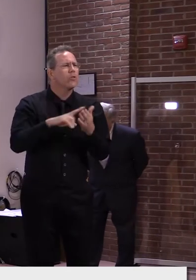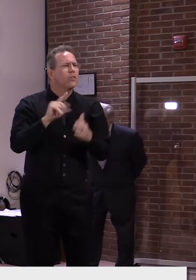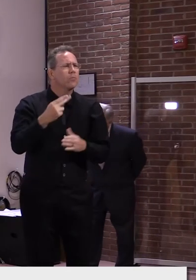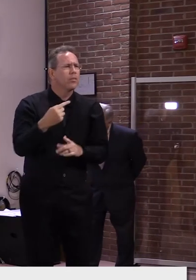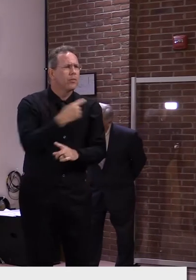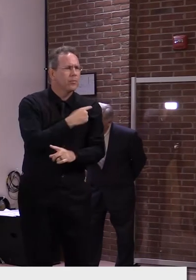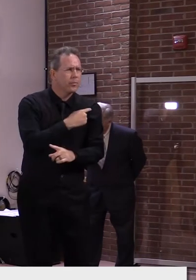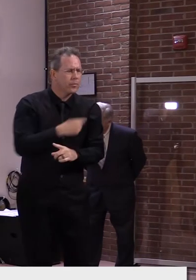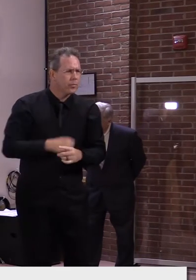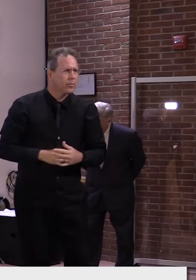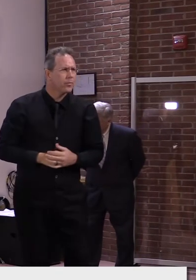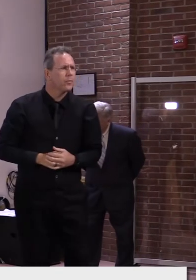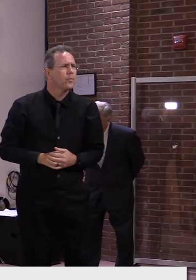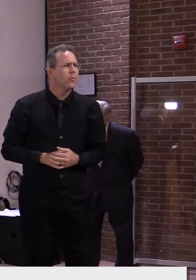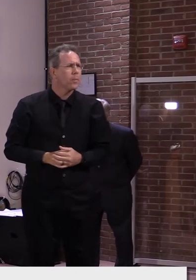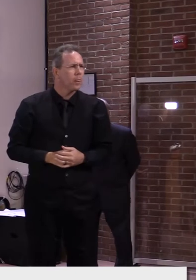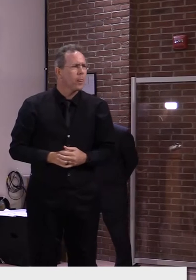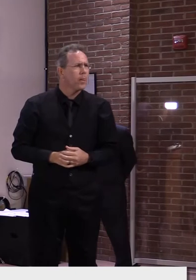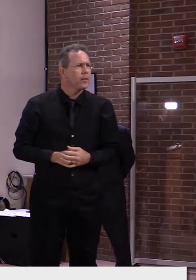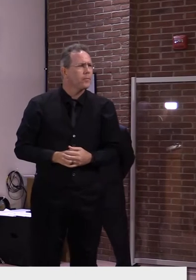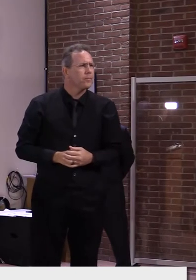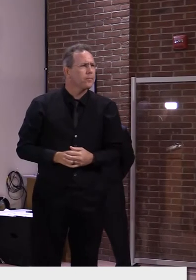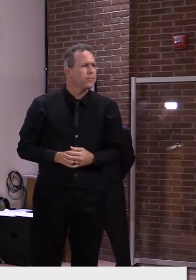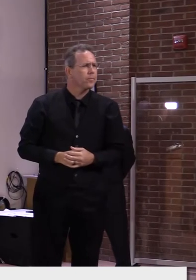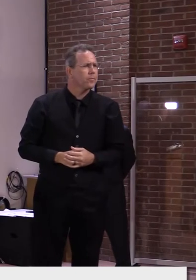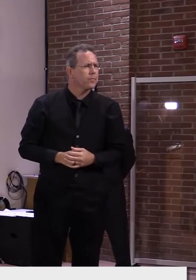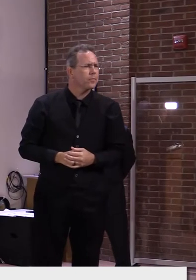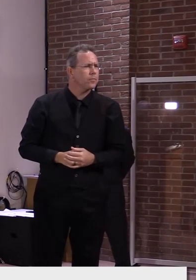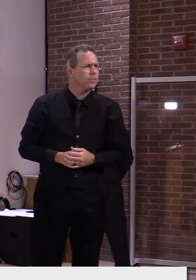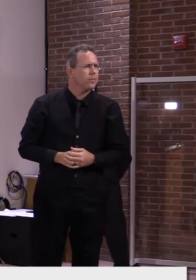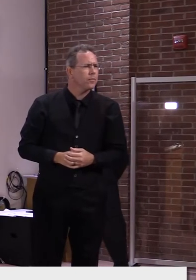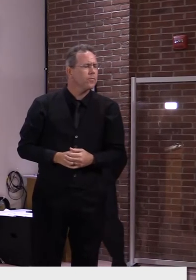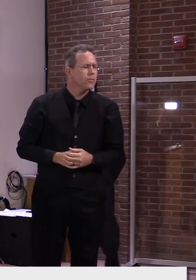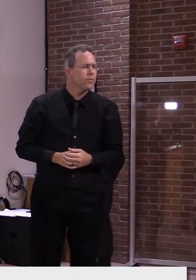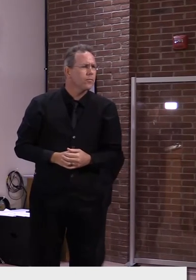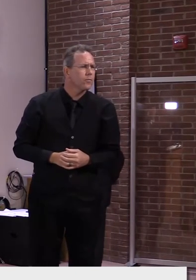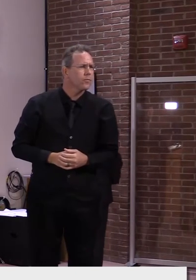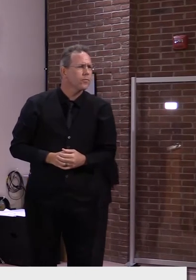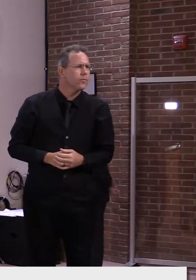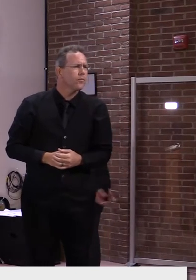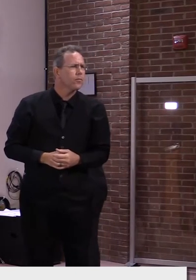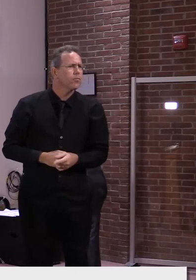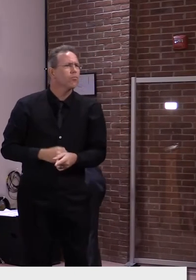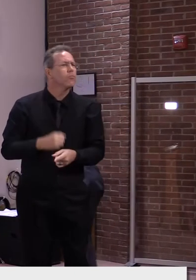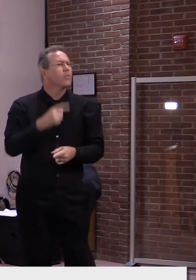market manager wants to host a vaccine clinic, to whom should they reach out?